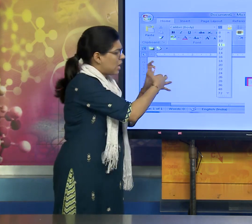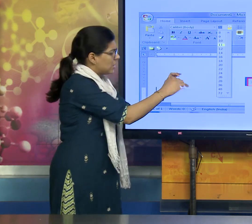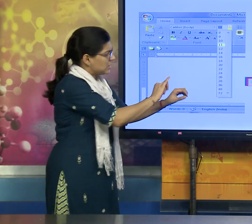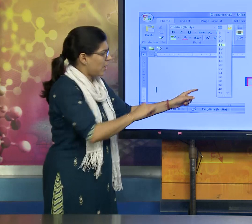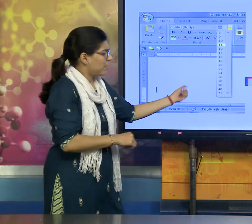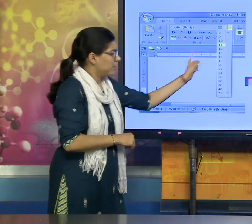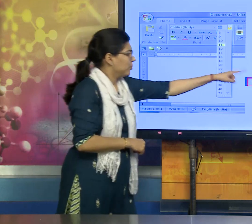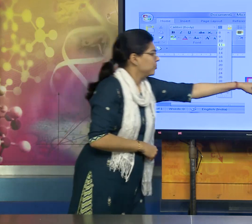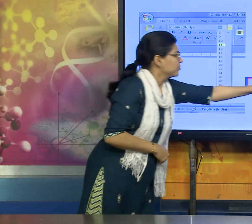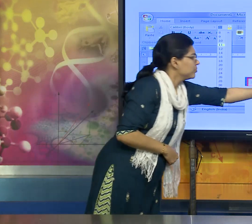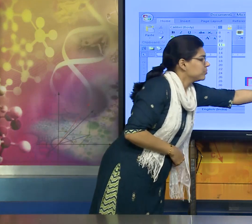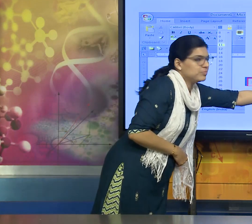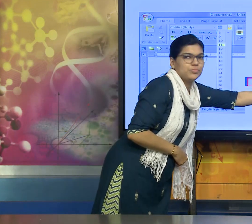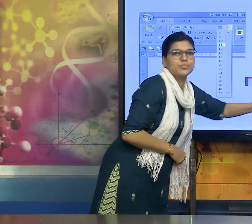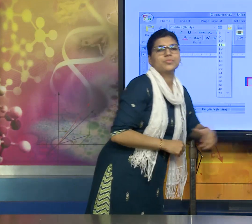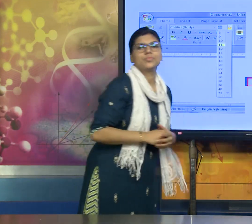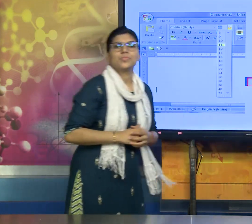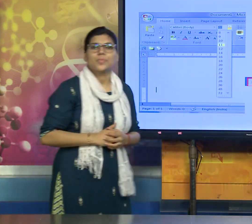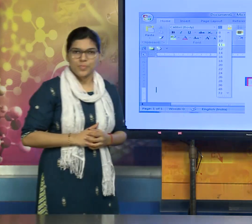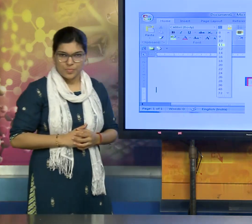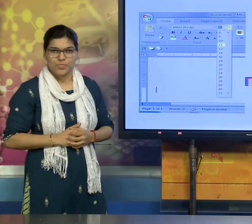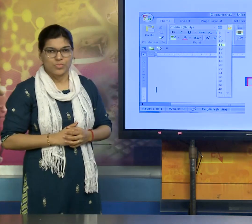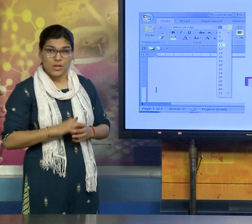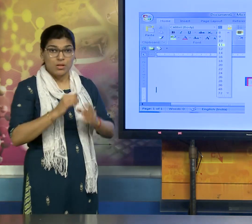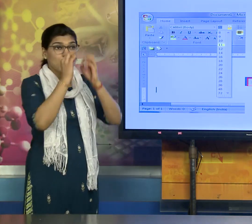you can decide the font size.